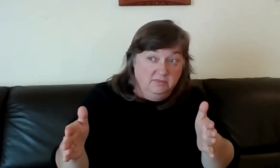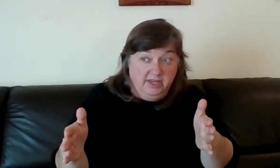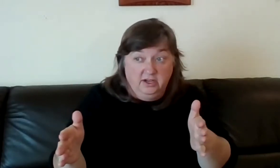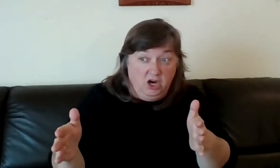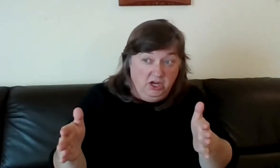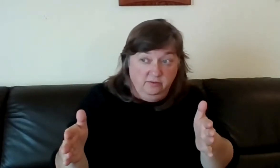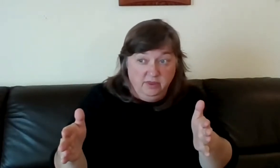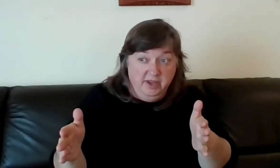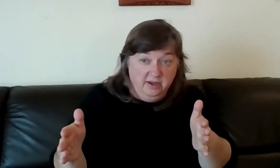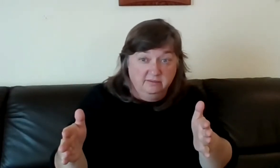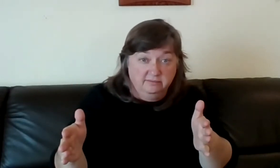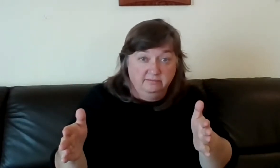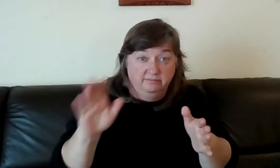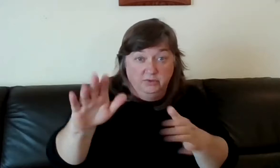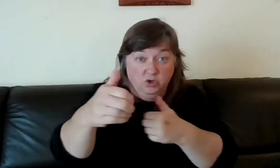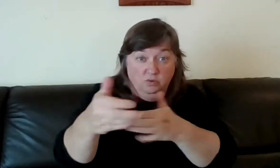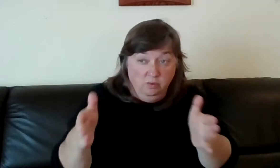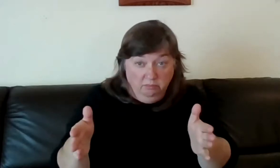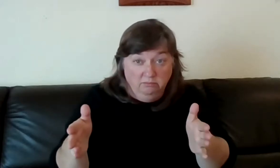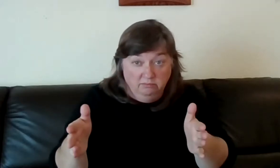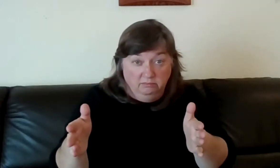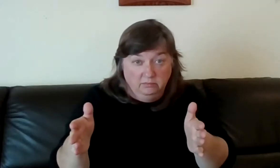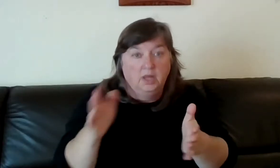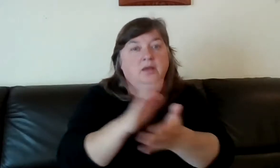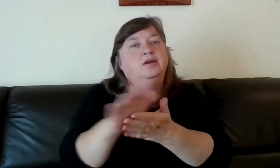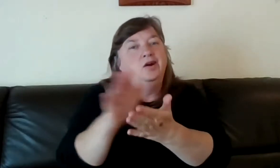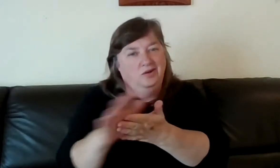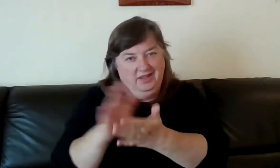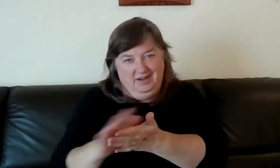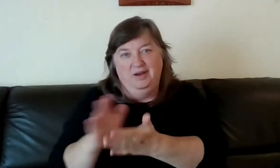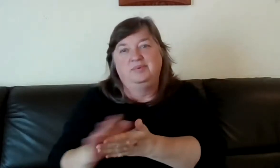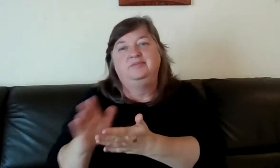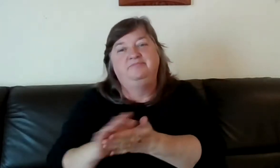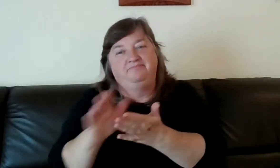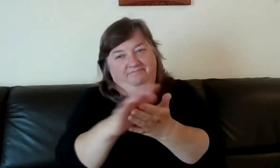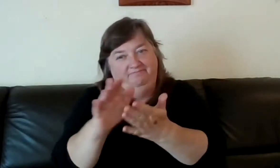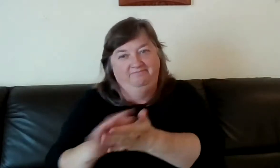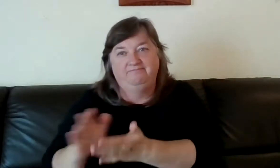Like, are you with me? Your room? Go clean it up.